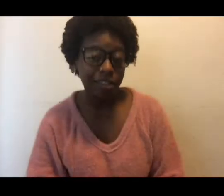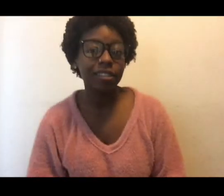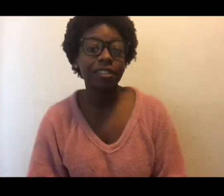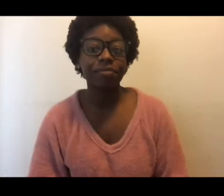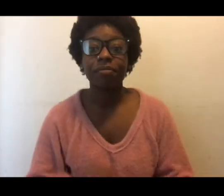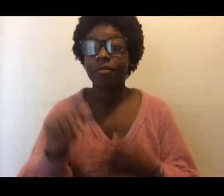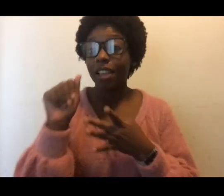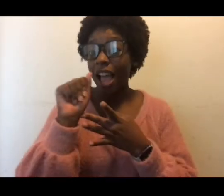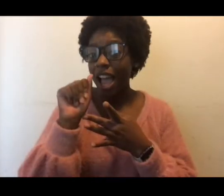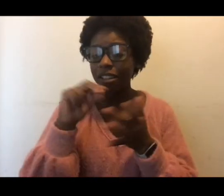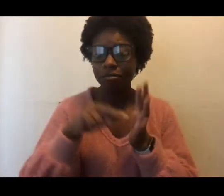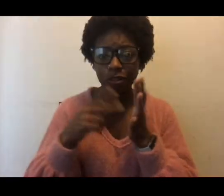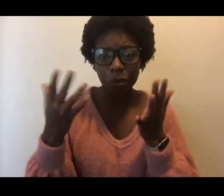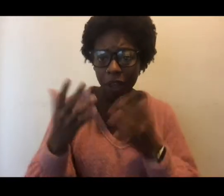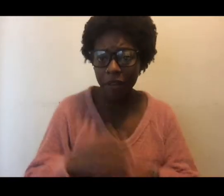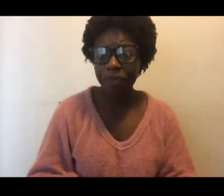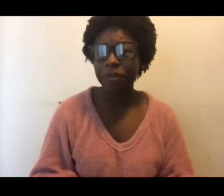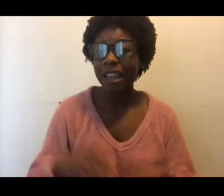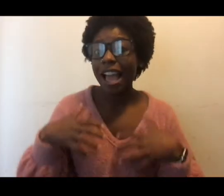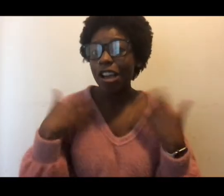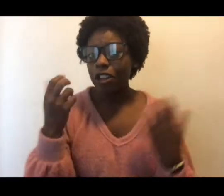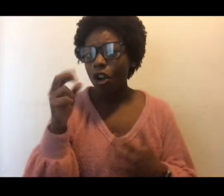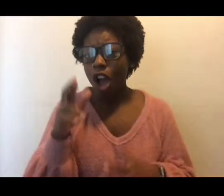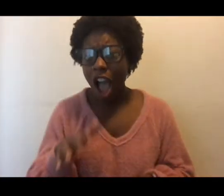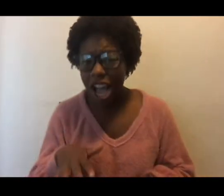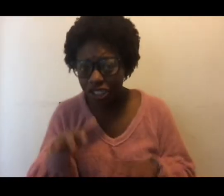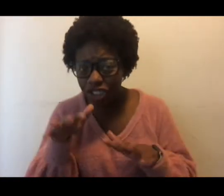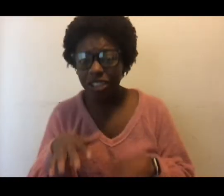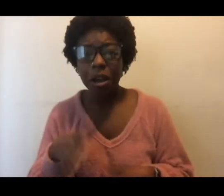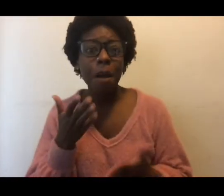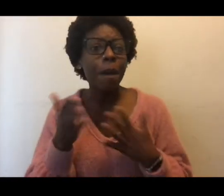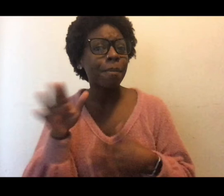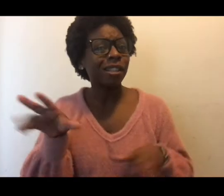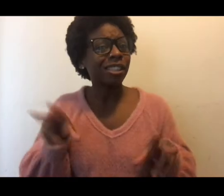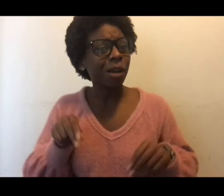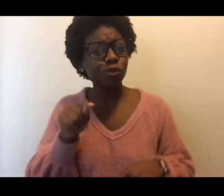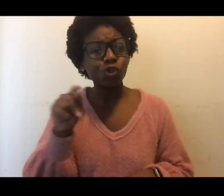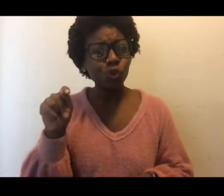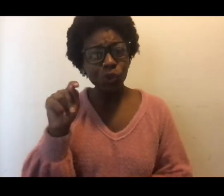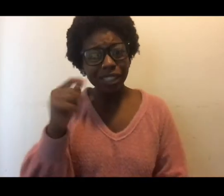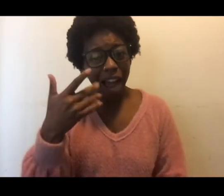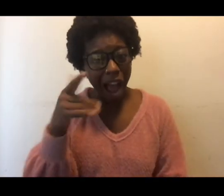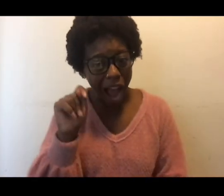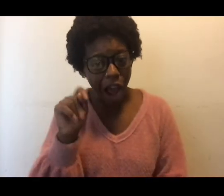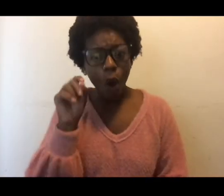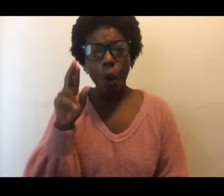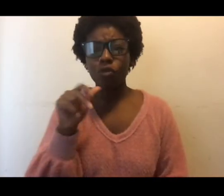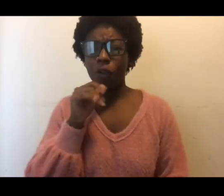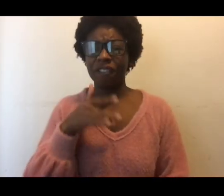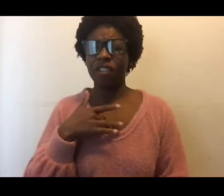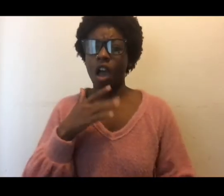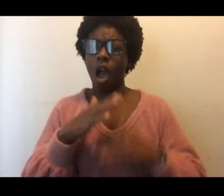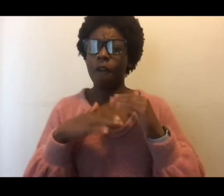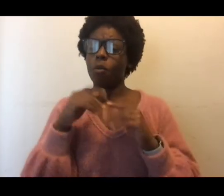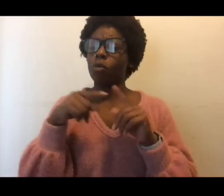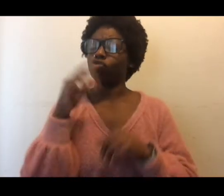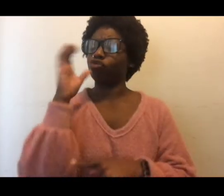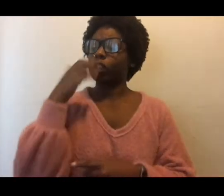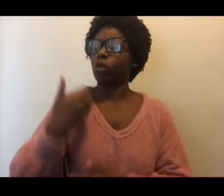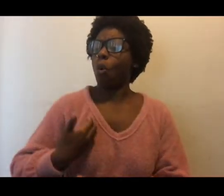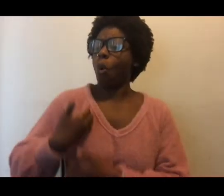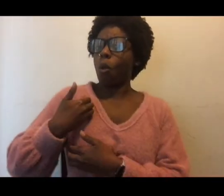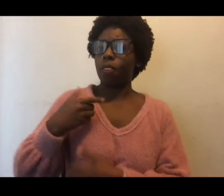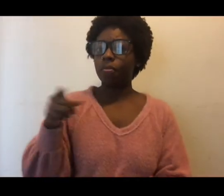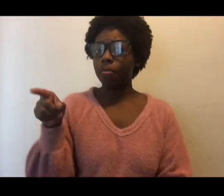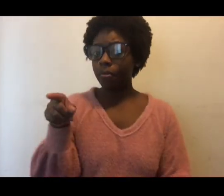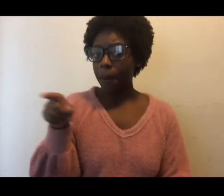some milk or a snack. A for angry or anxious. Maybe the diaper is too tight